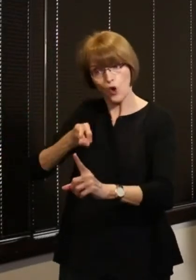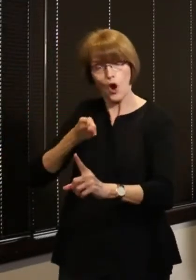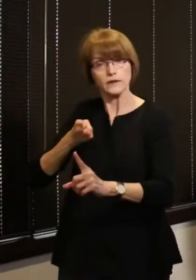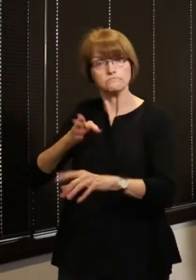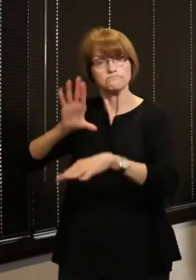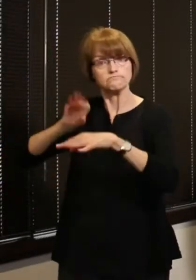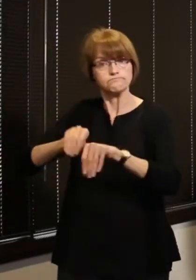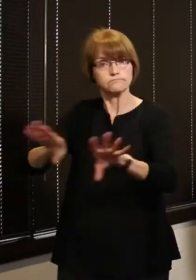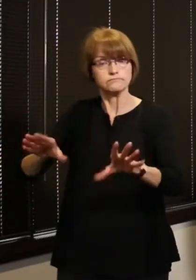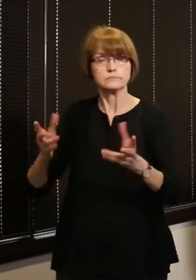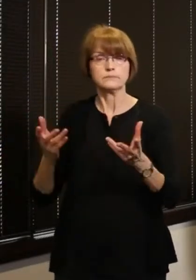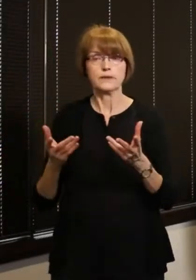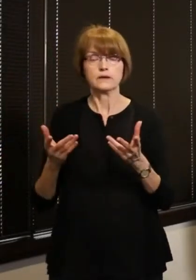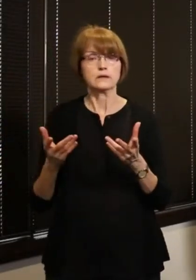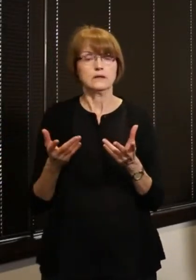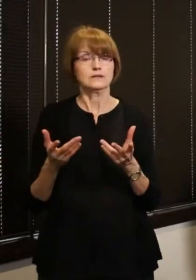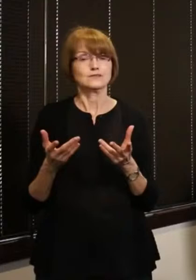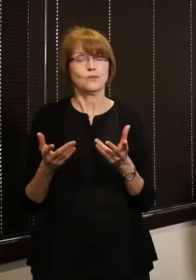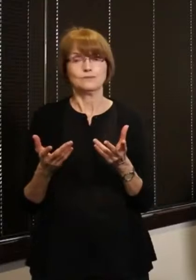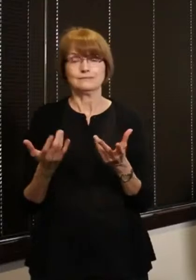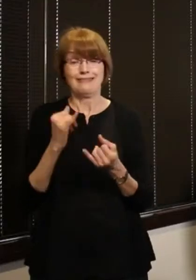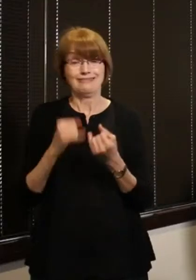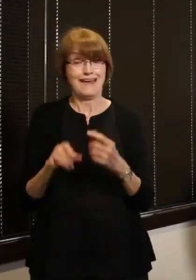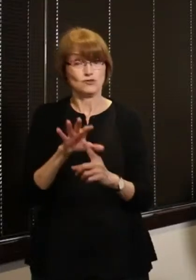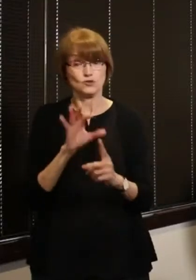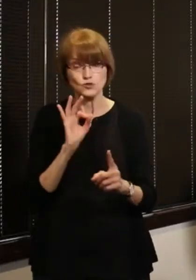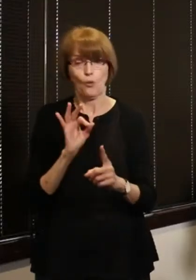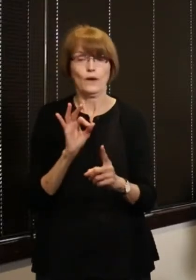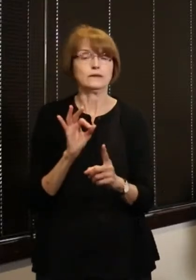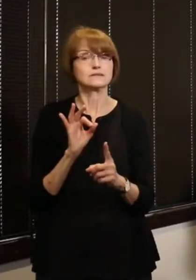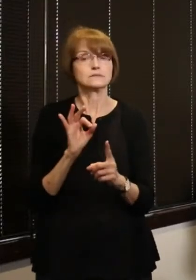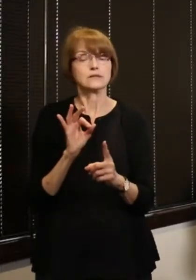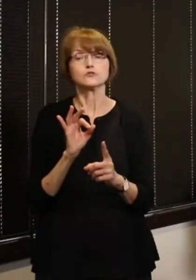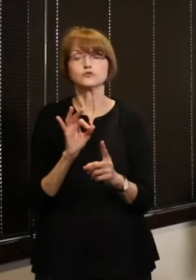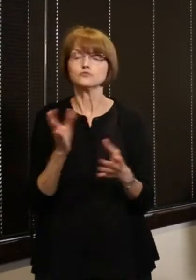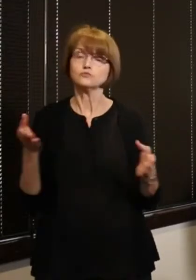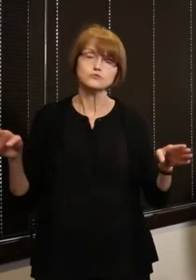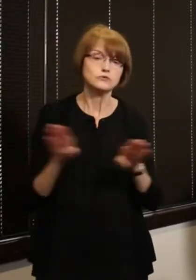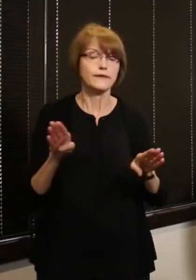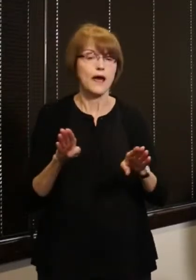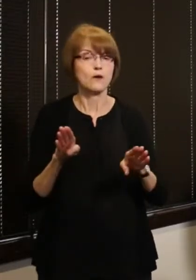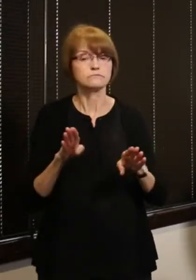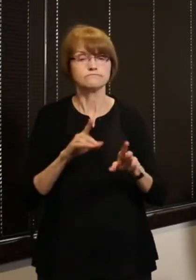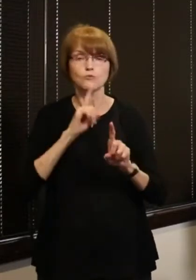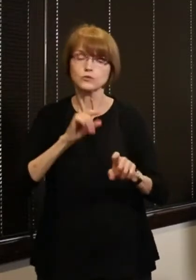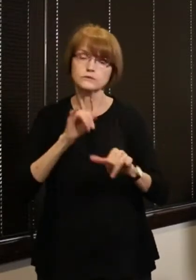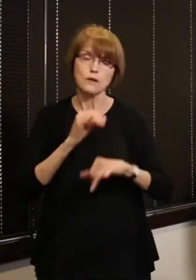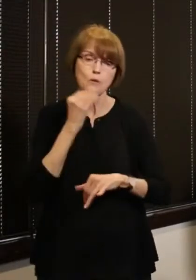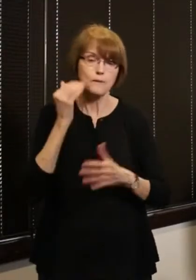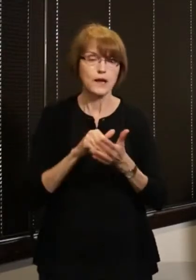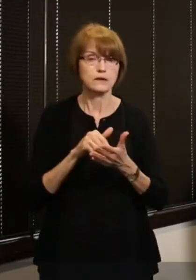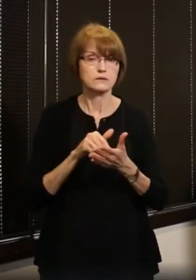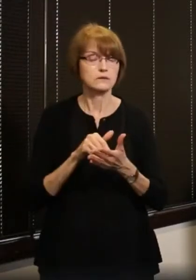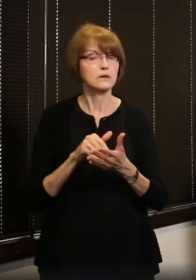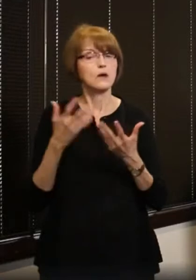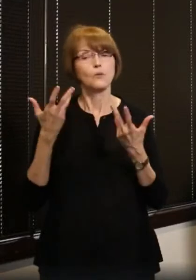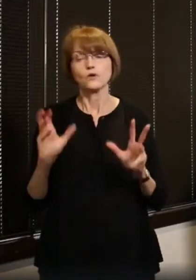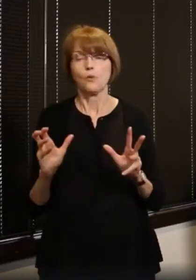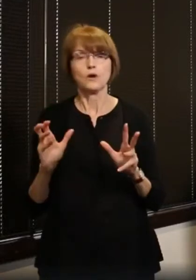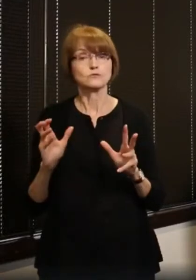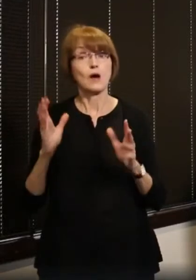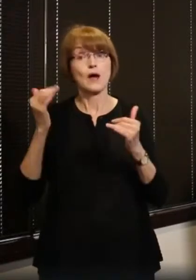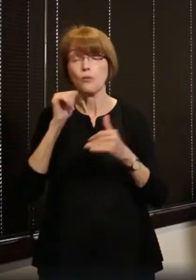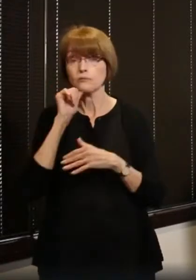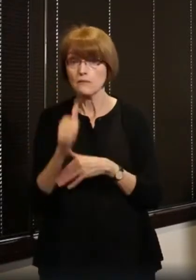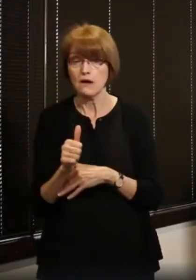to get to is to that place where we have to shut everything down. And I'm hopeful that we won't. And some of the